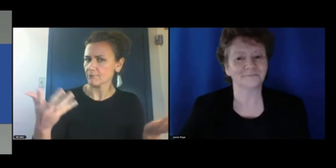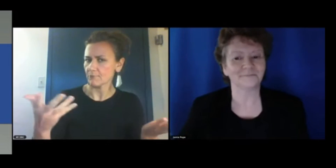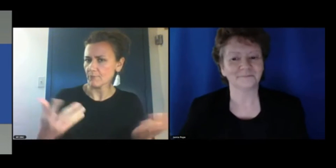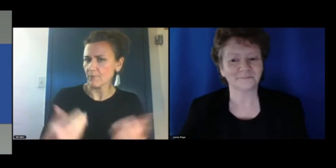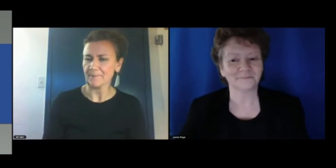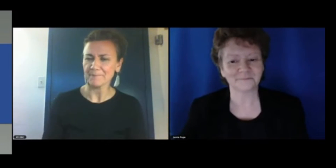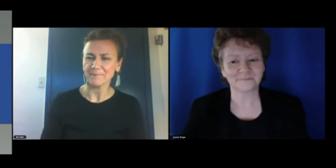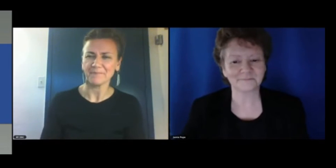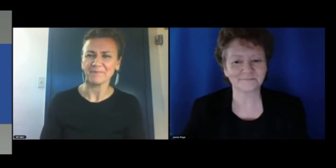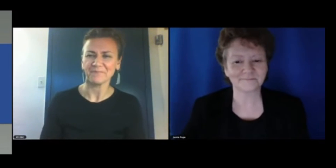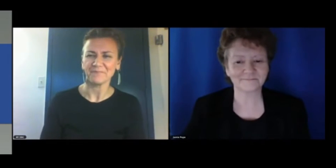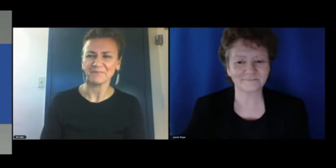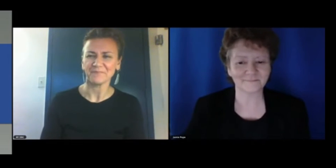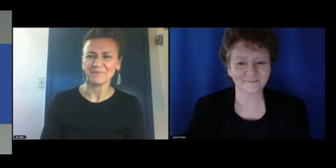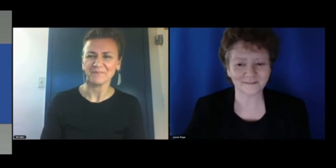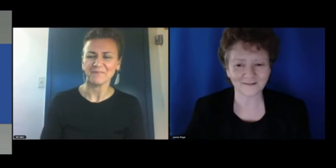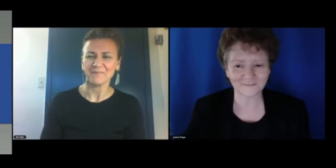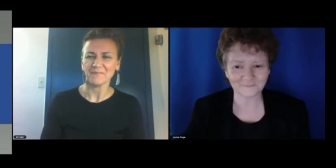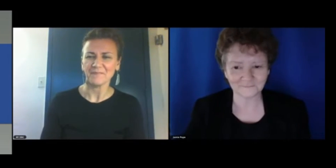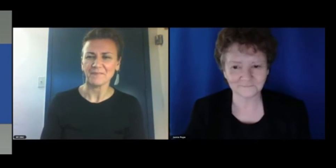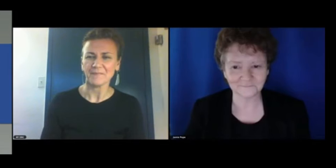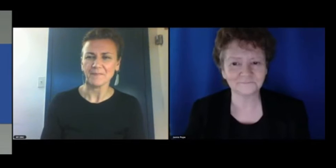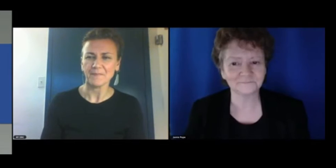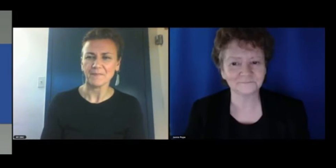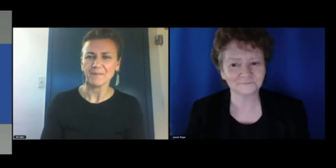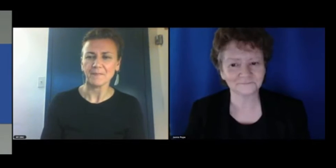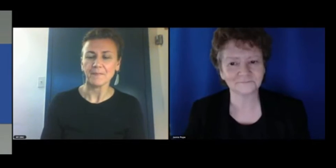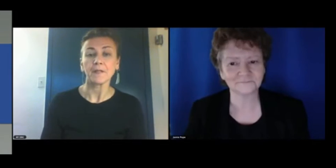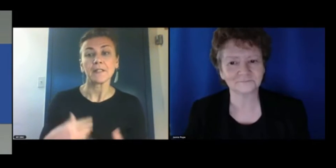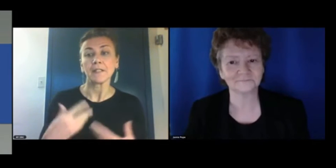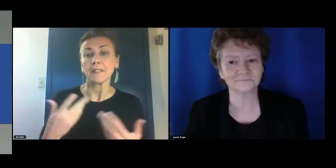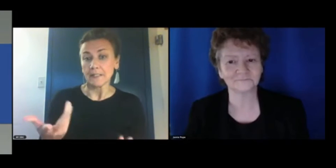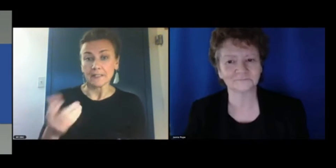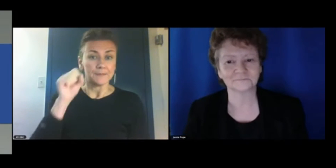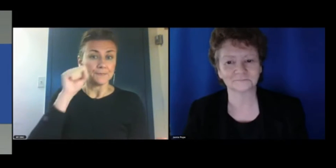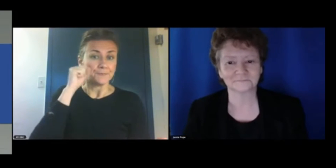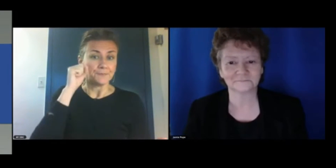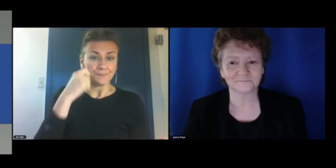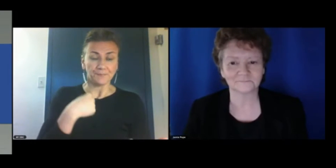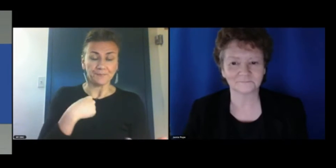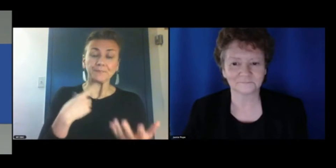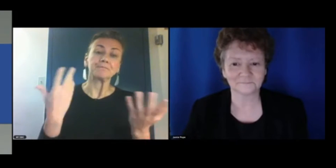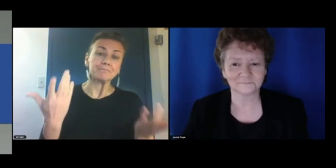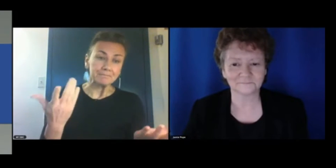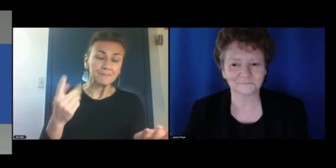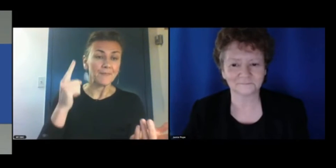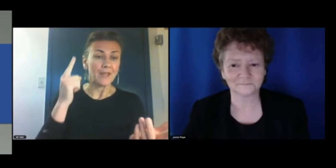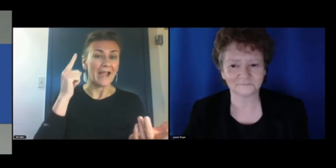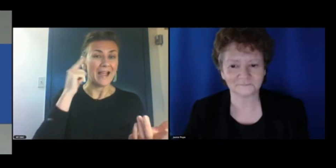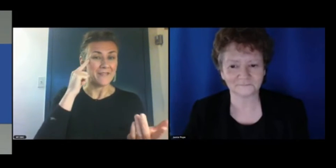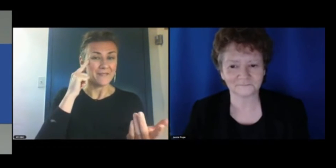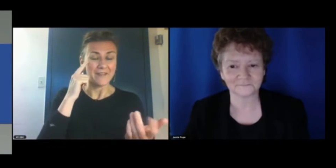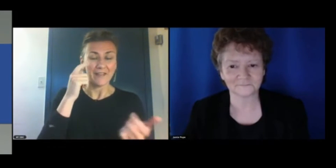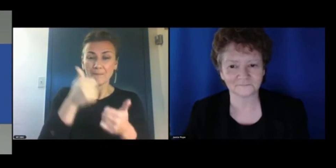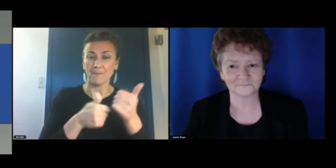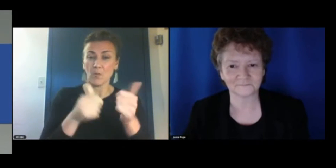So the next question is, what are your hopes for the conference, and what do you hope to accomplish?